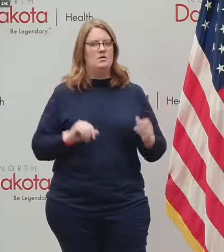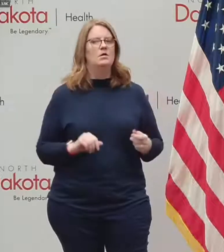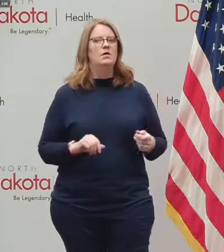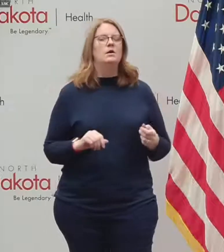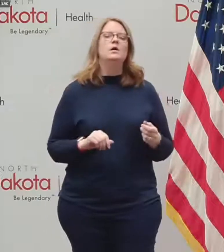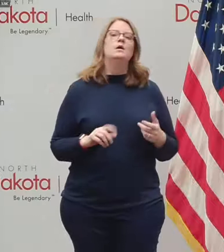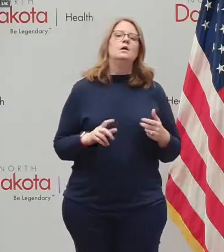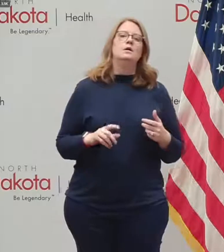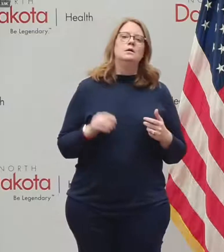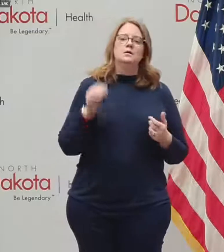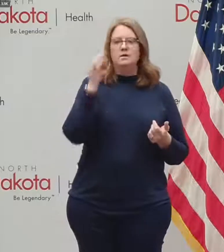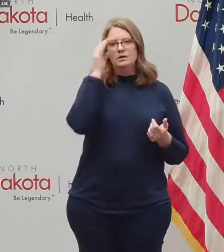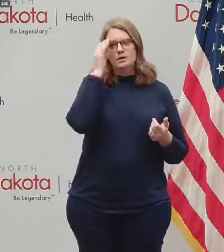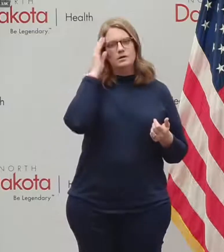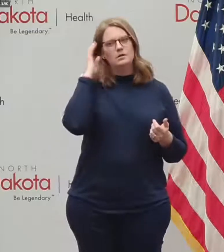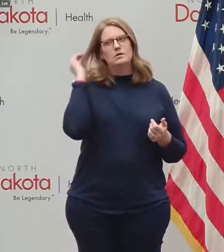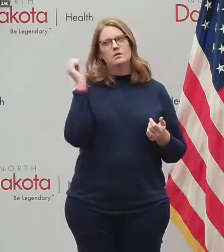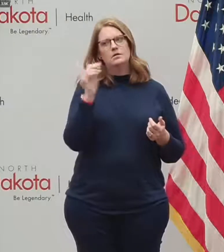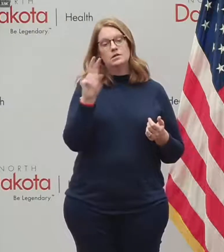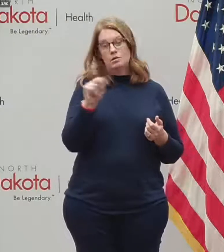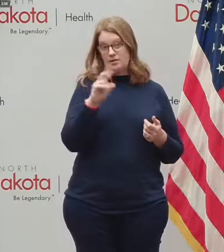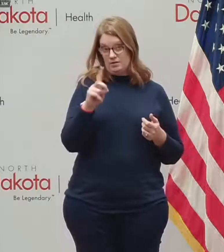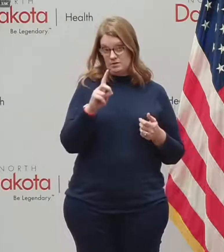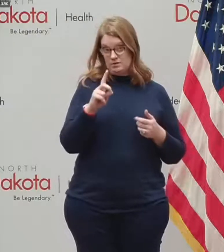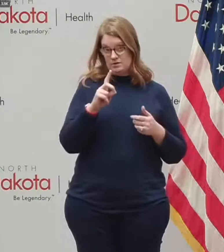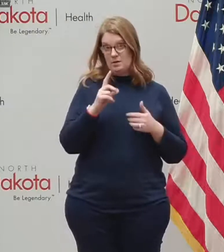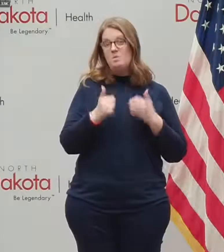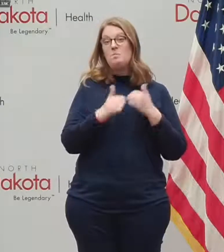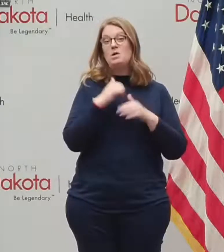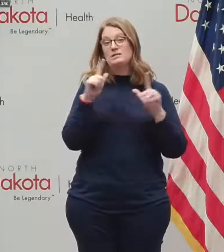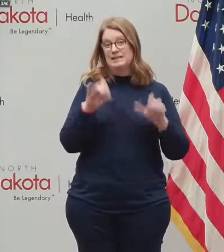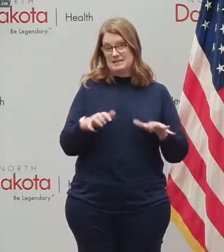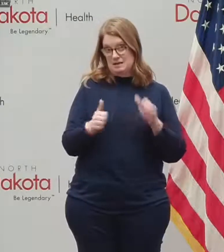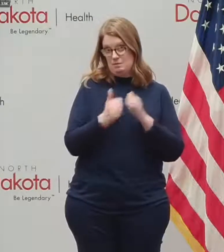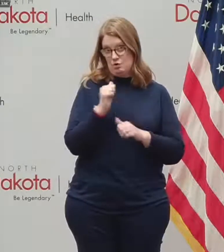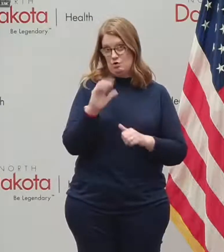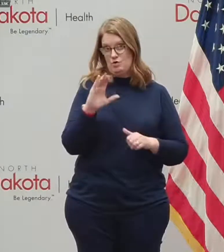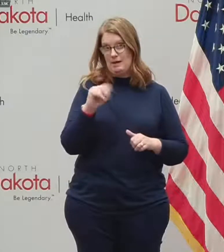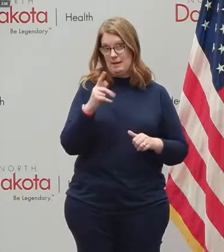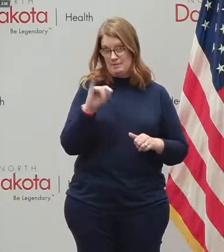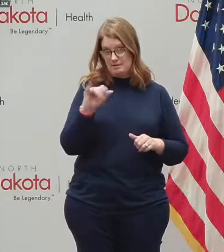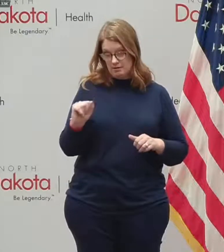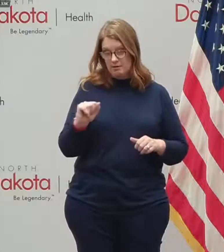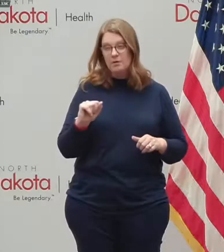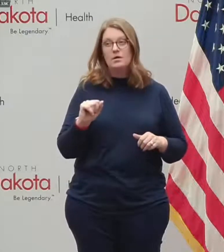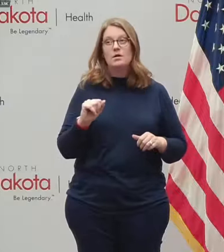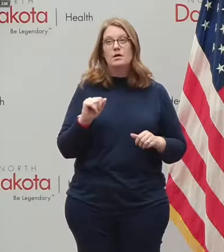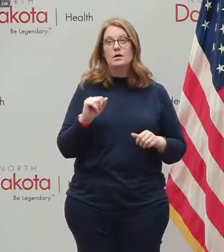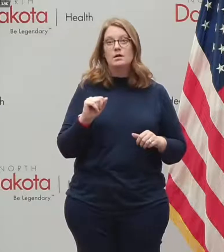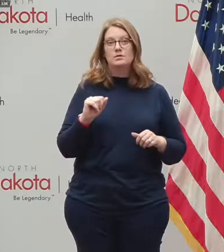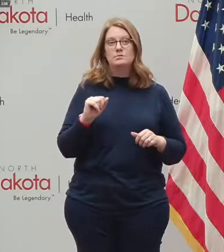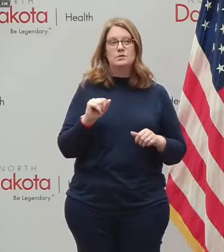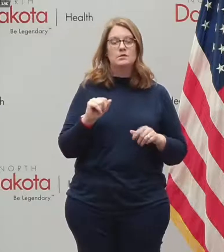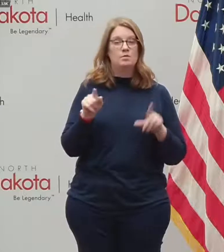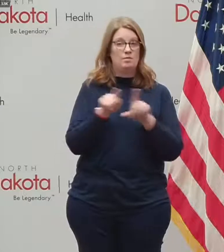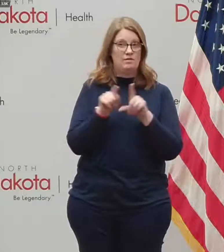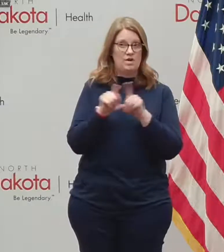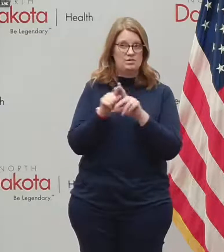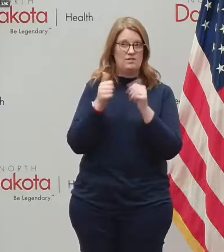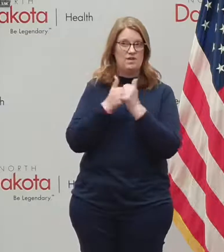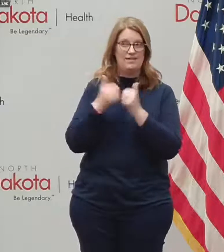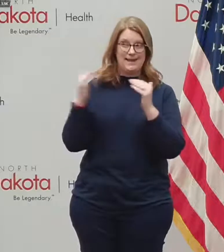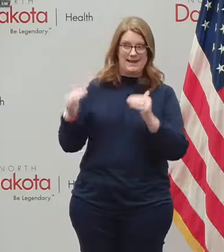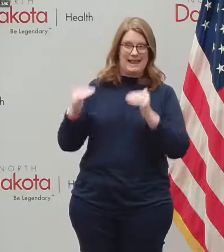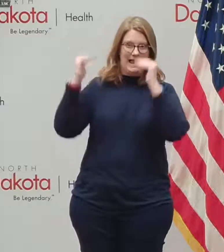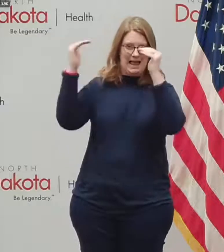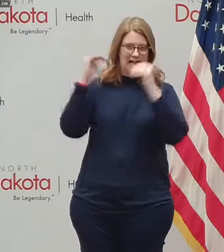North Dakota's not only done the most testing per capita, we've also done the highest quality testing per capita,